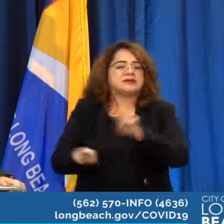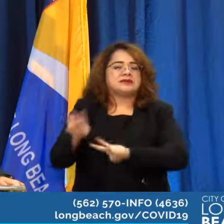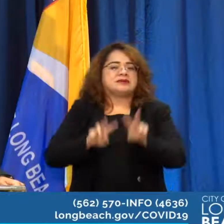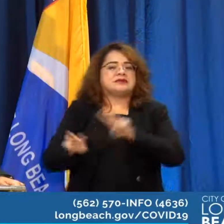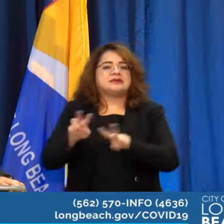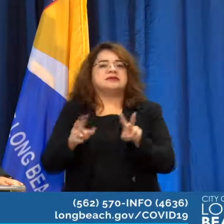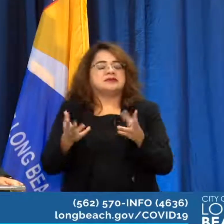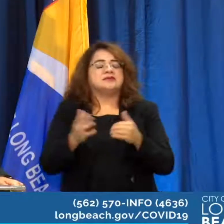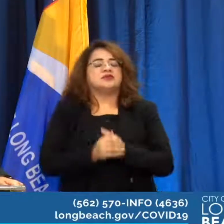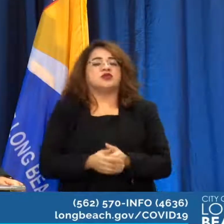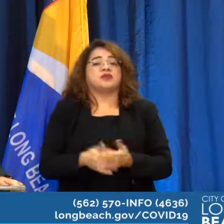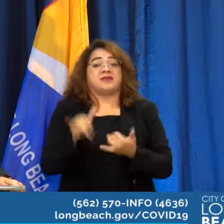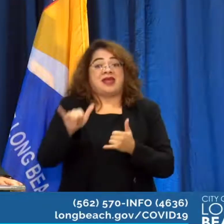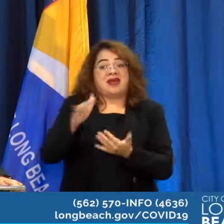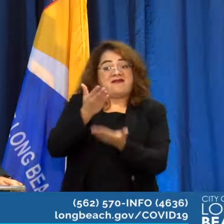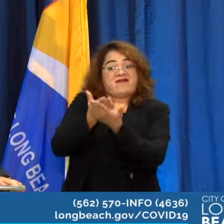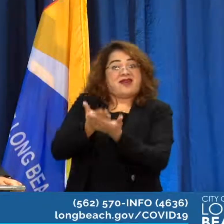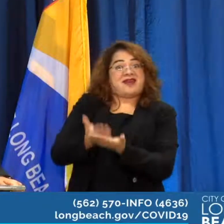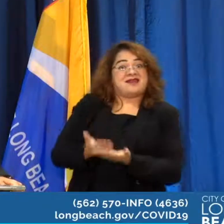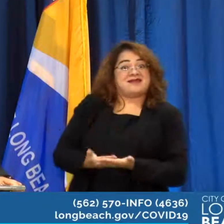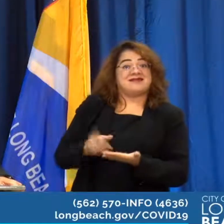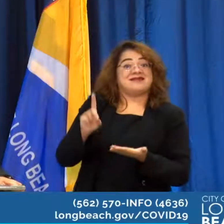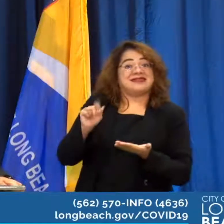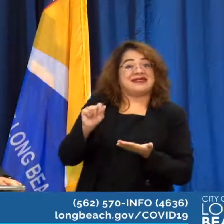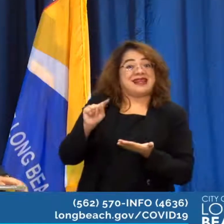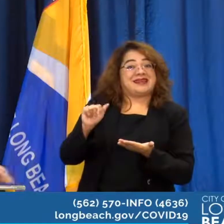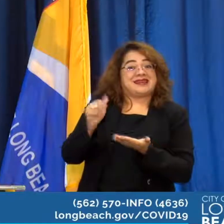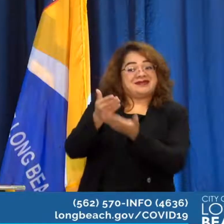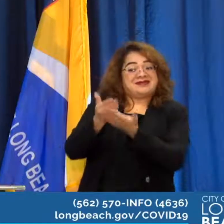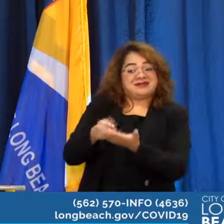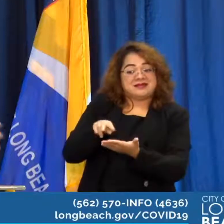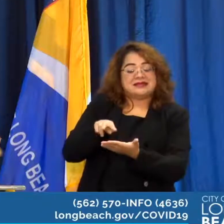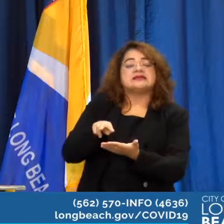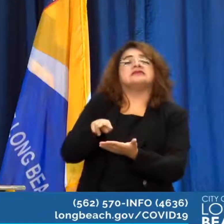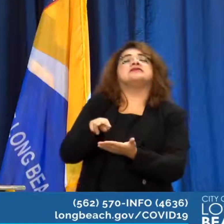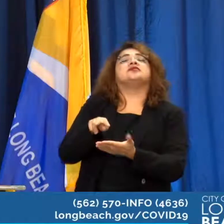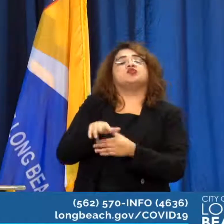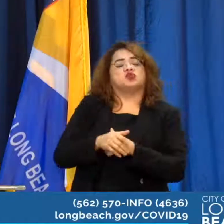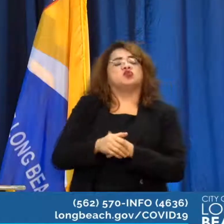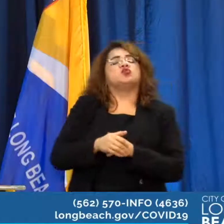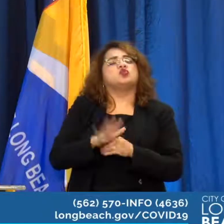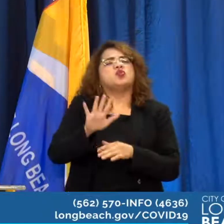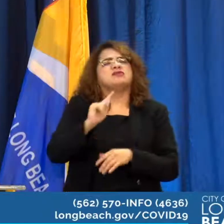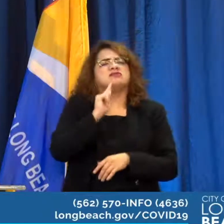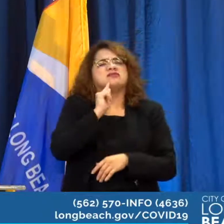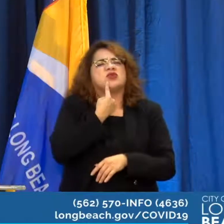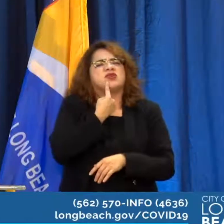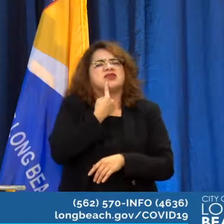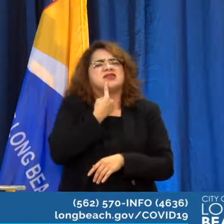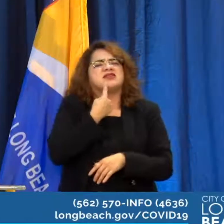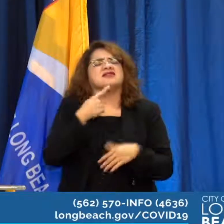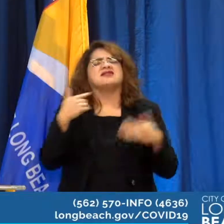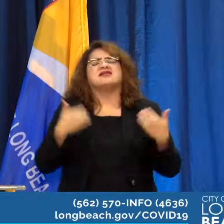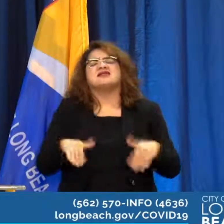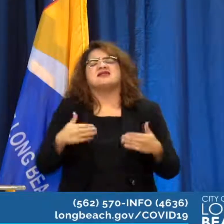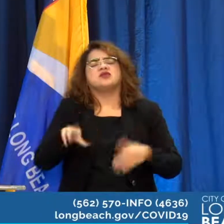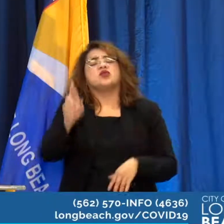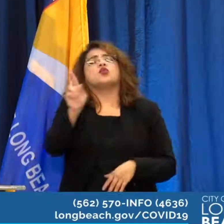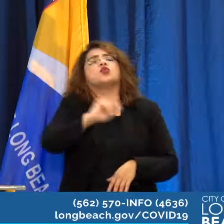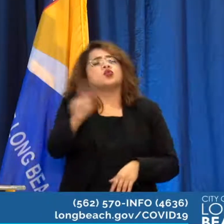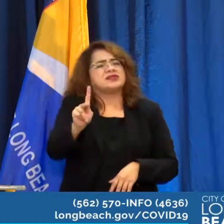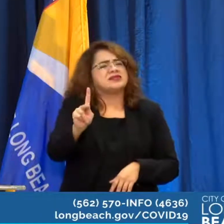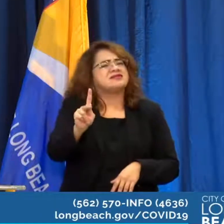data tells you is that things are serious, and I think you're hearing that from all levels of government. And while these